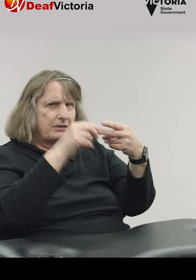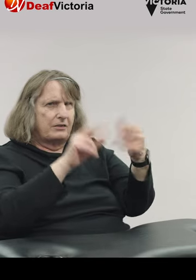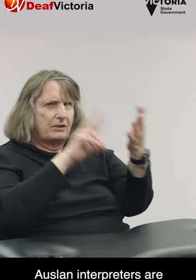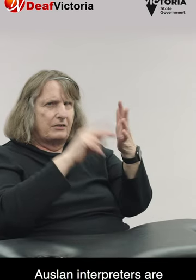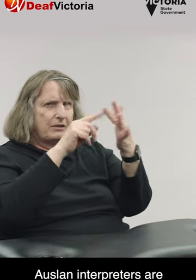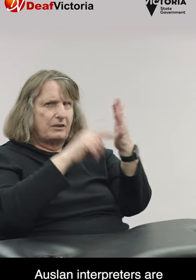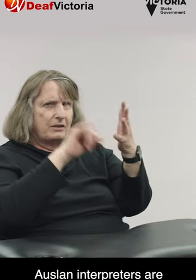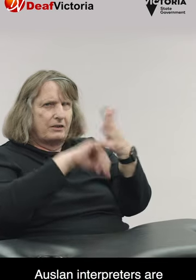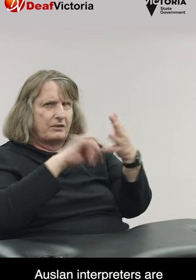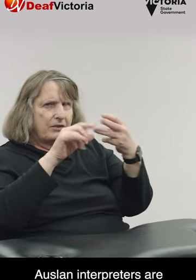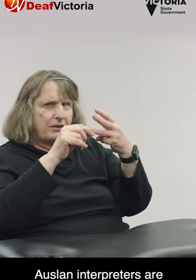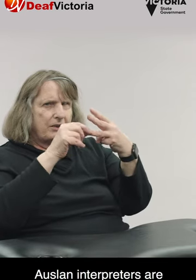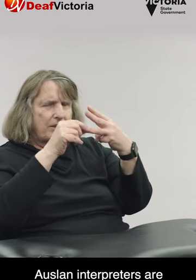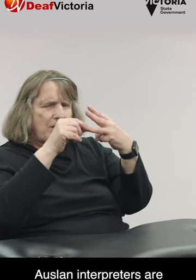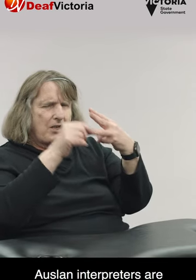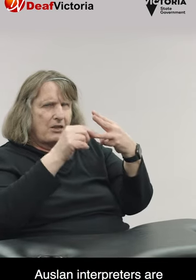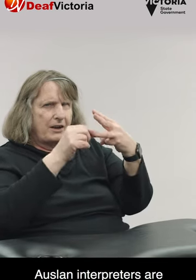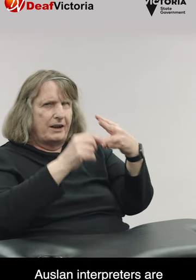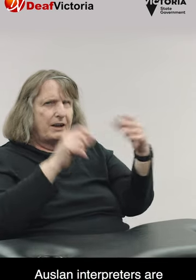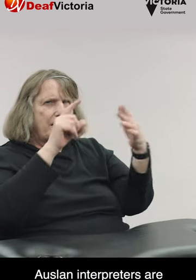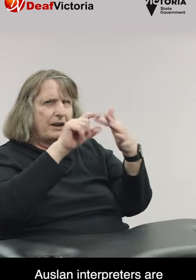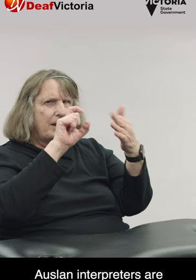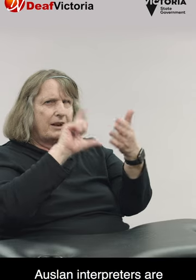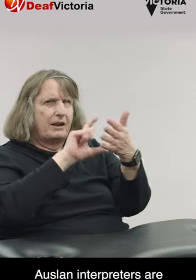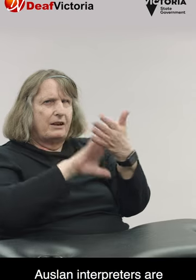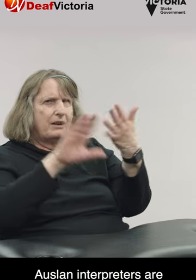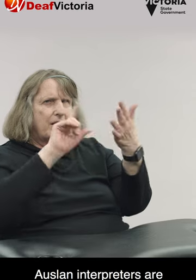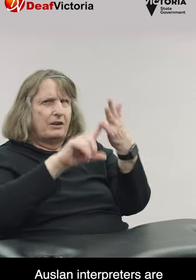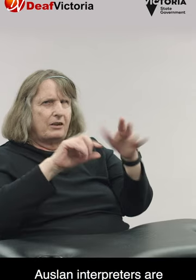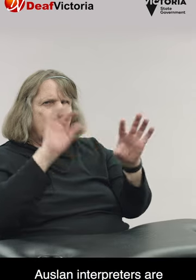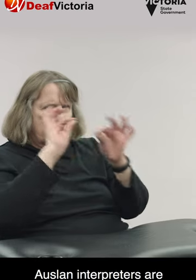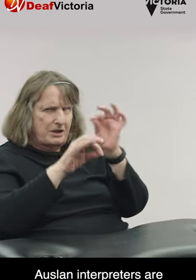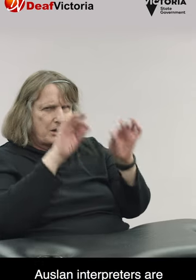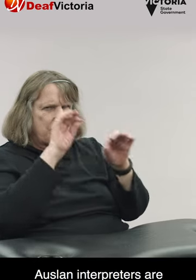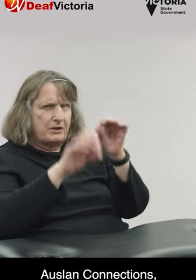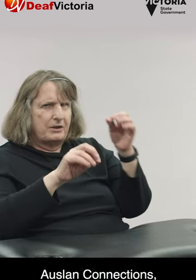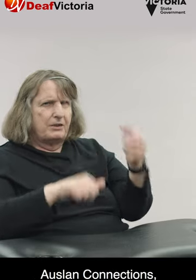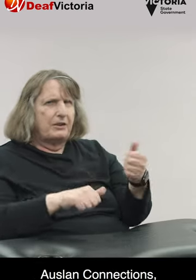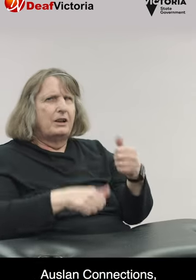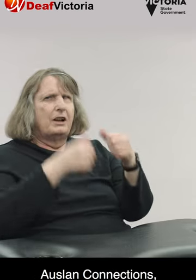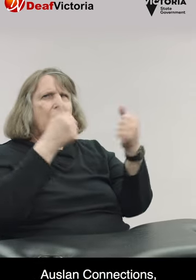Auslan interpreters are available 24-7 through agencies such as Auslan Connections,